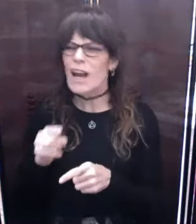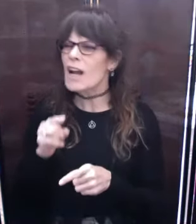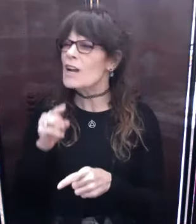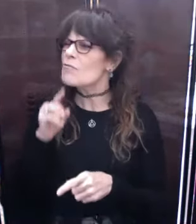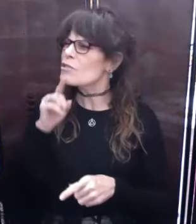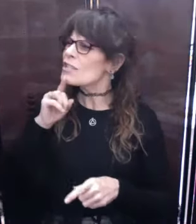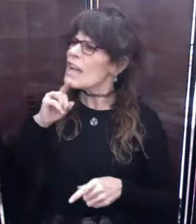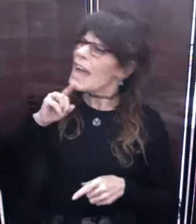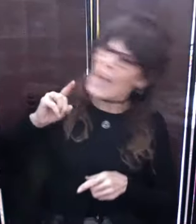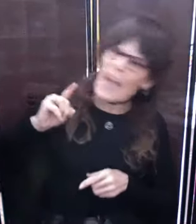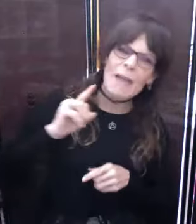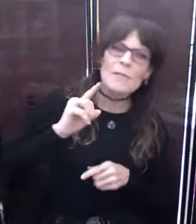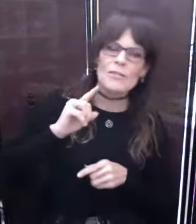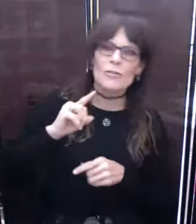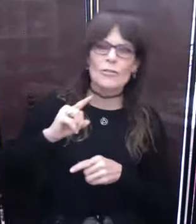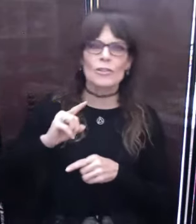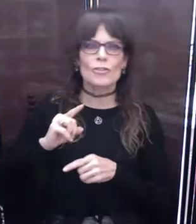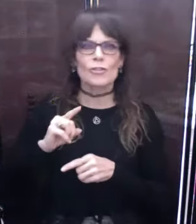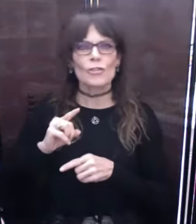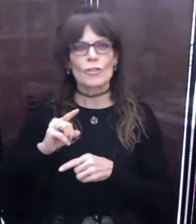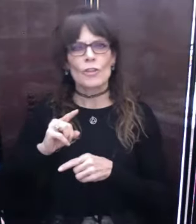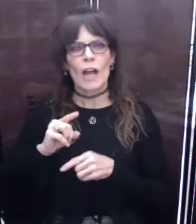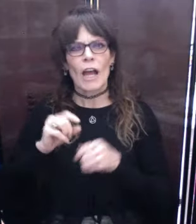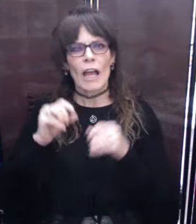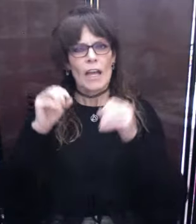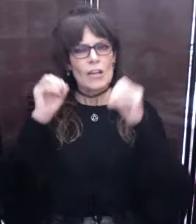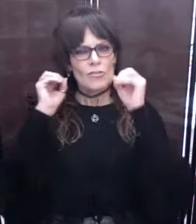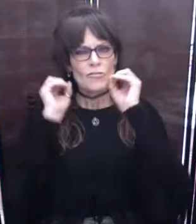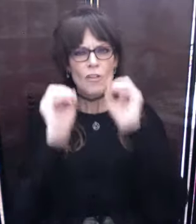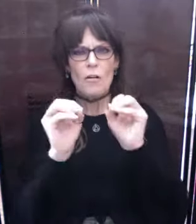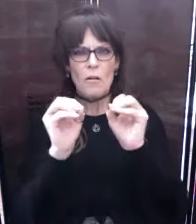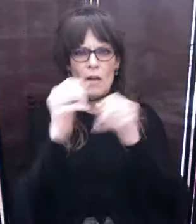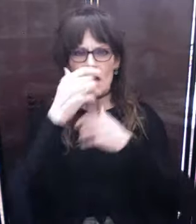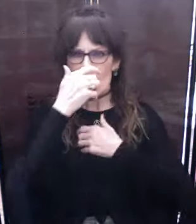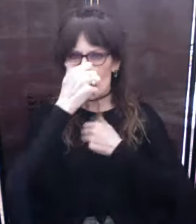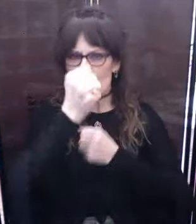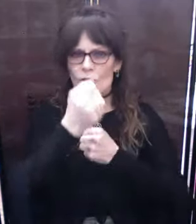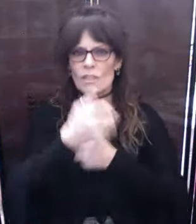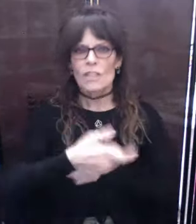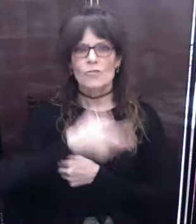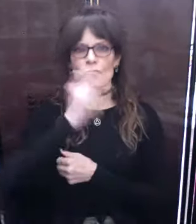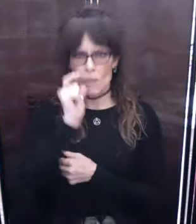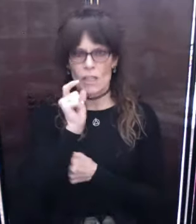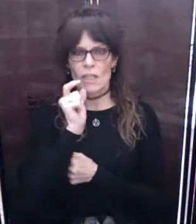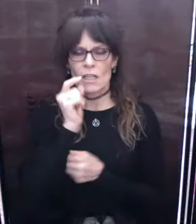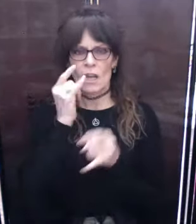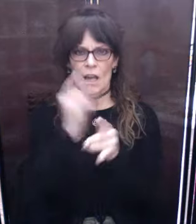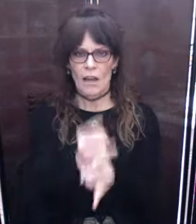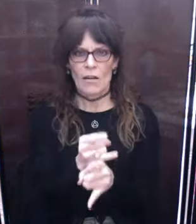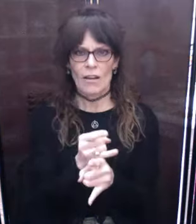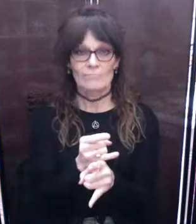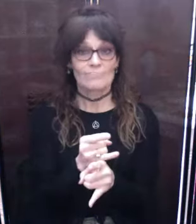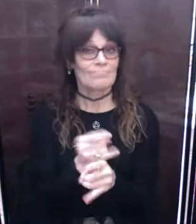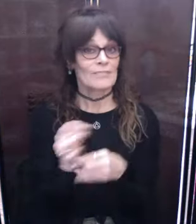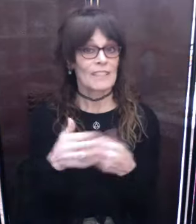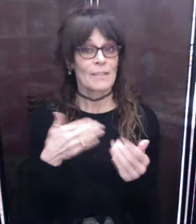certain I had no interest in picking up a drink of alcohol, and I did anyways. And I'll